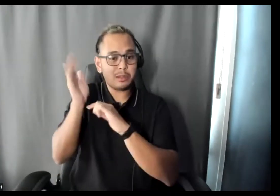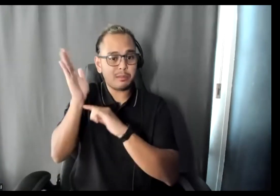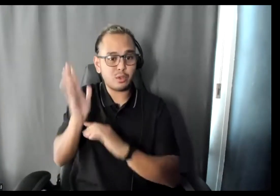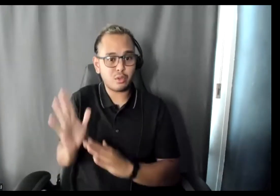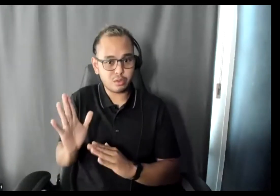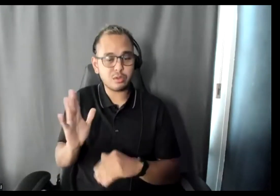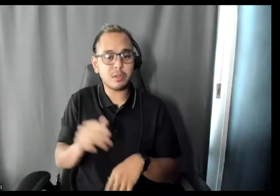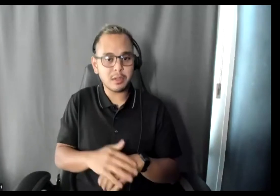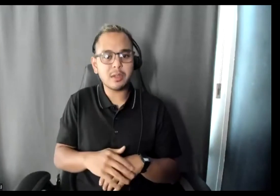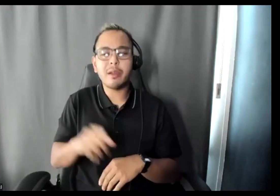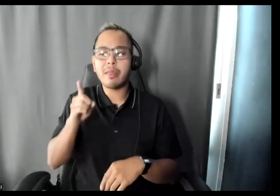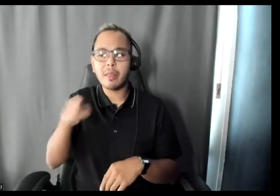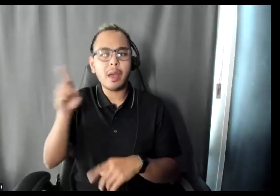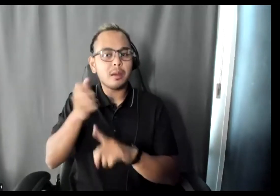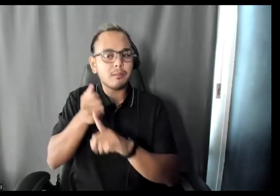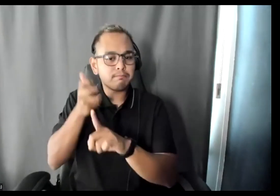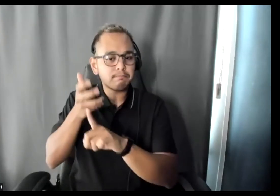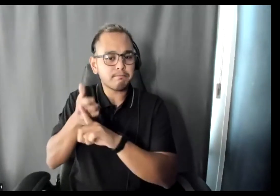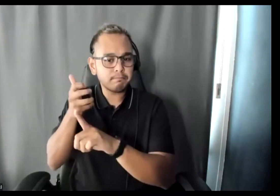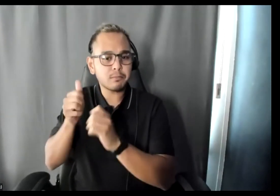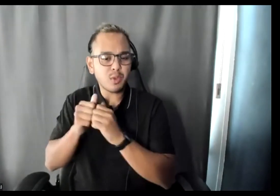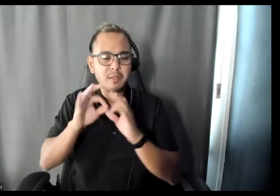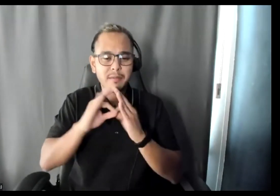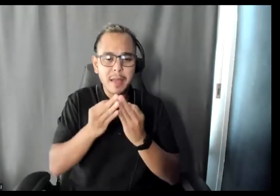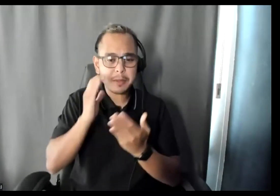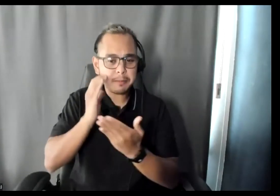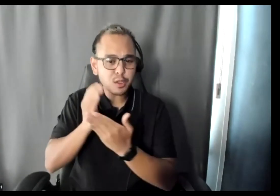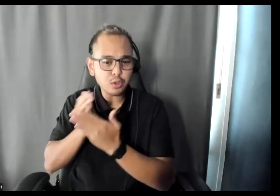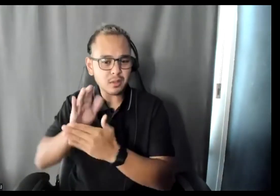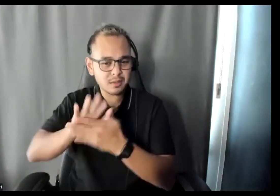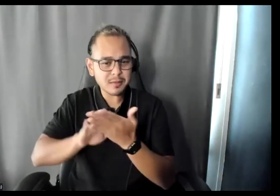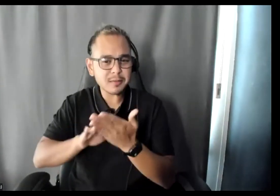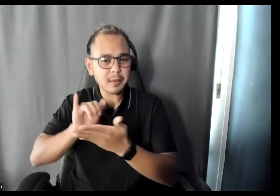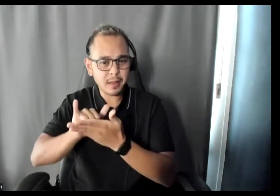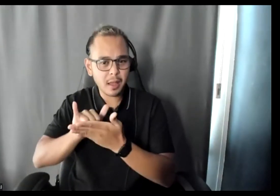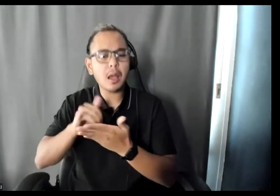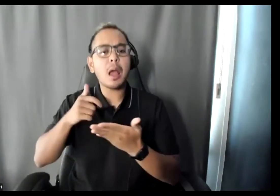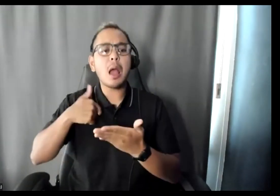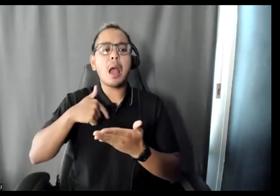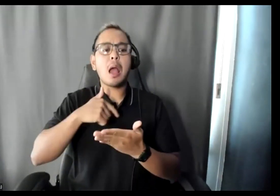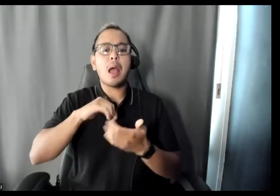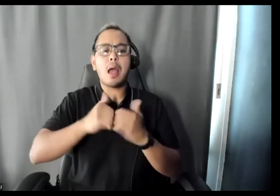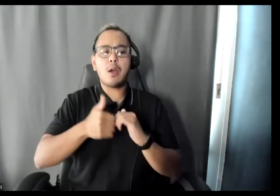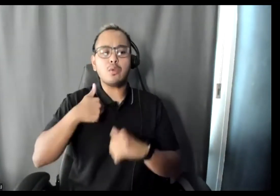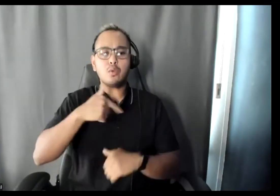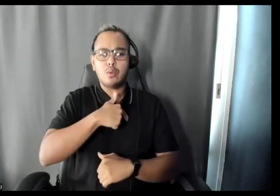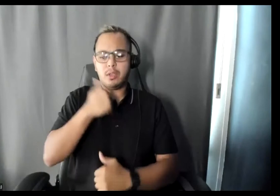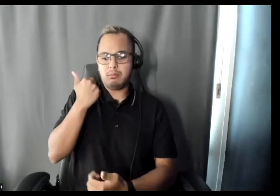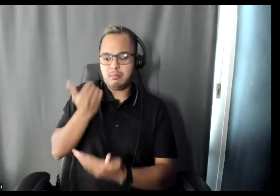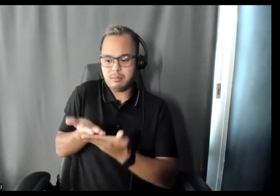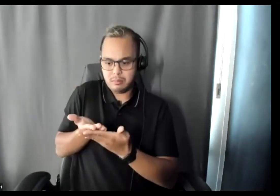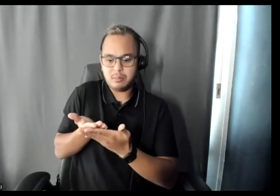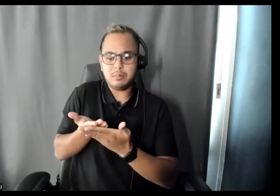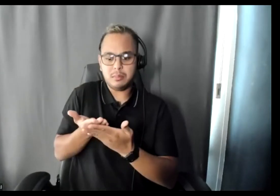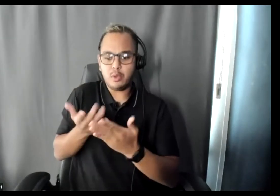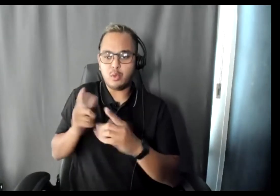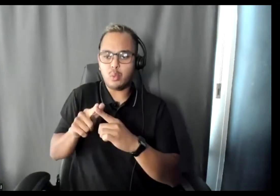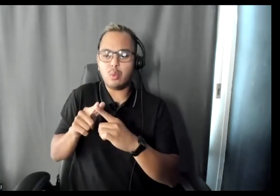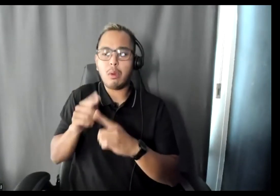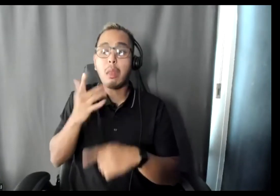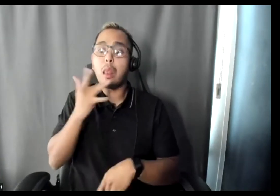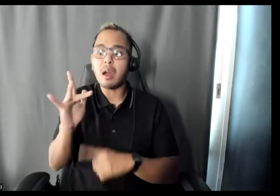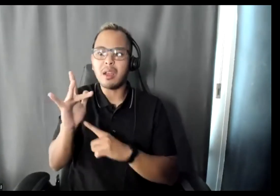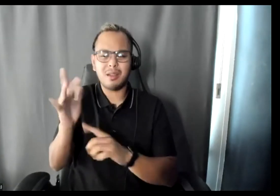speakers just talking about the family albums, it's about how do we get to a place where we are not trying to deal in the politics of lucky. And I will say